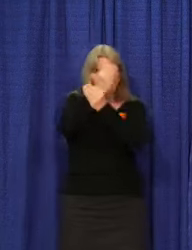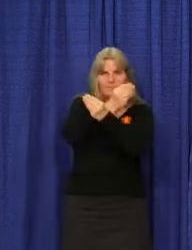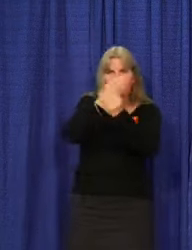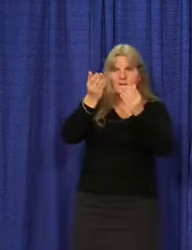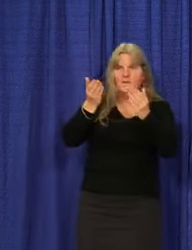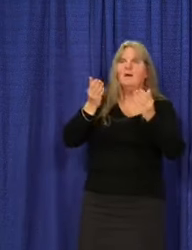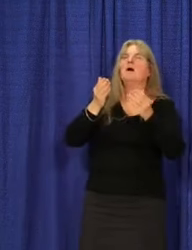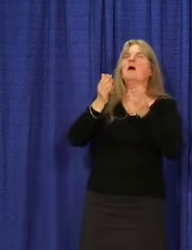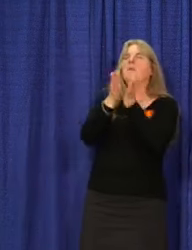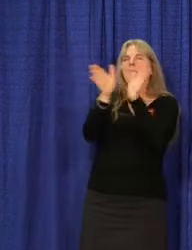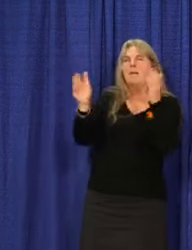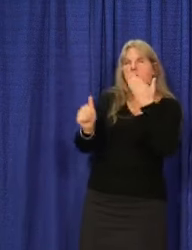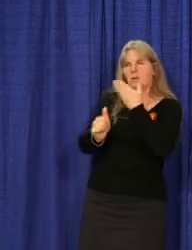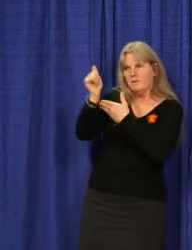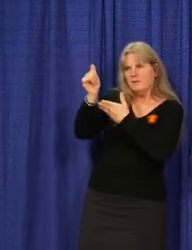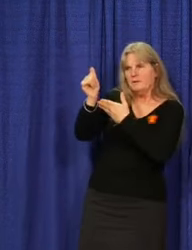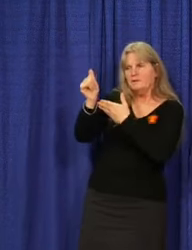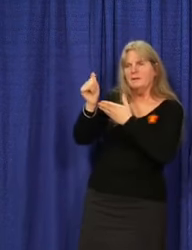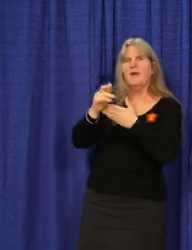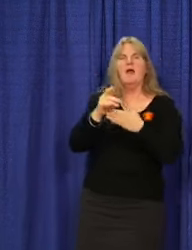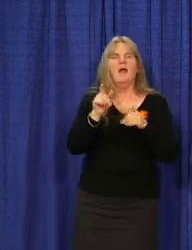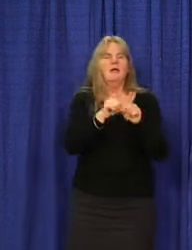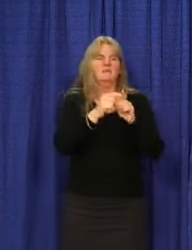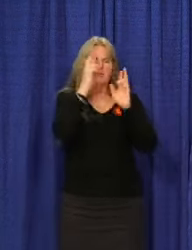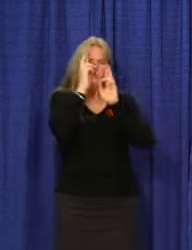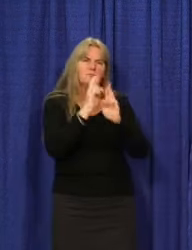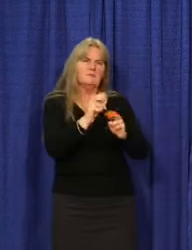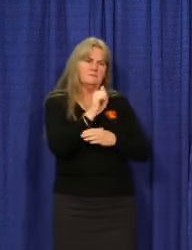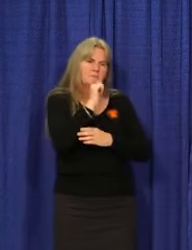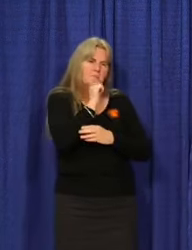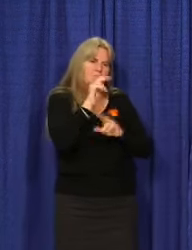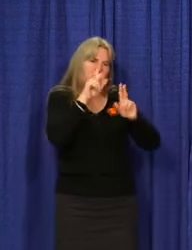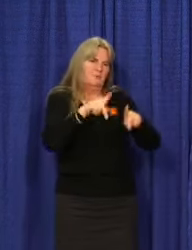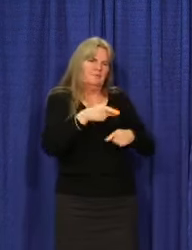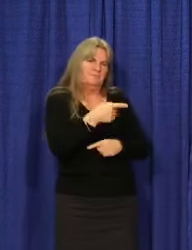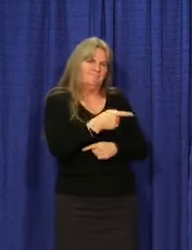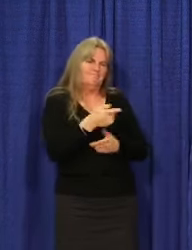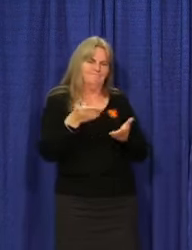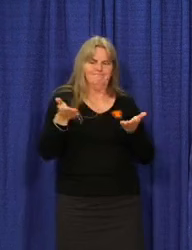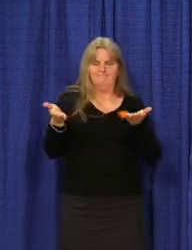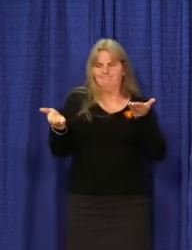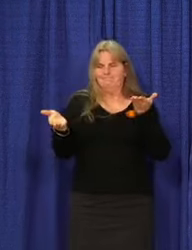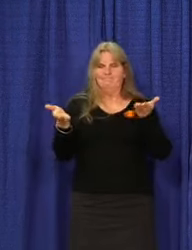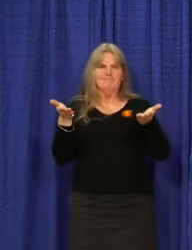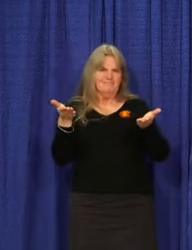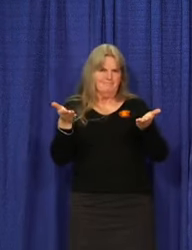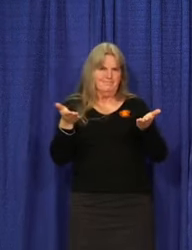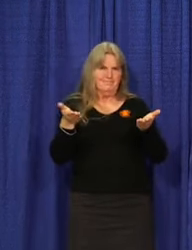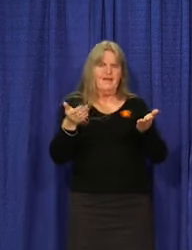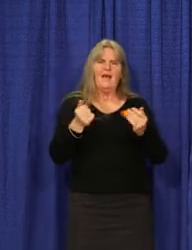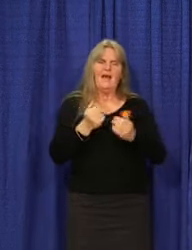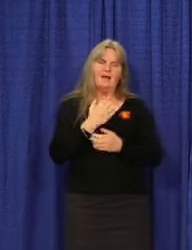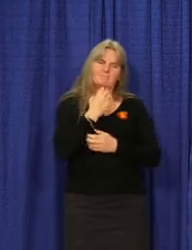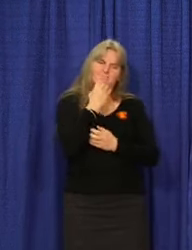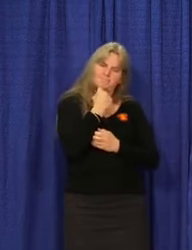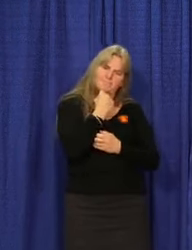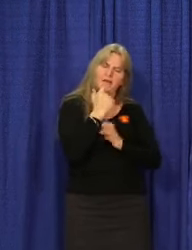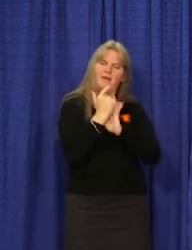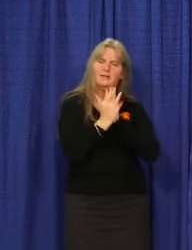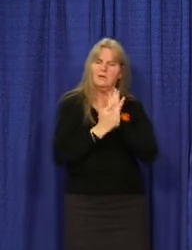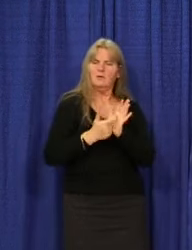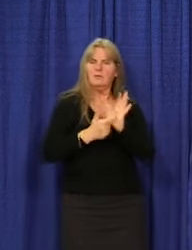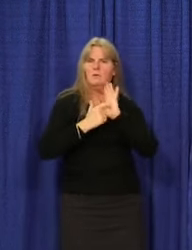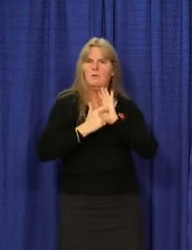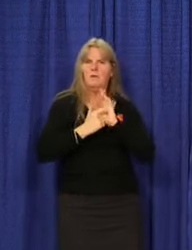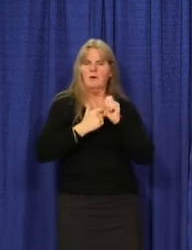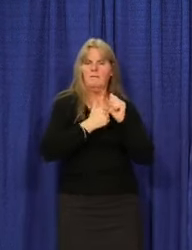public risk with protection of confidentiality for the individual that we have both an ethical and a legal obligation